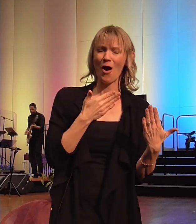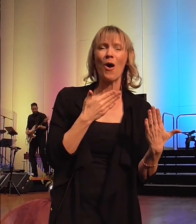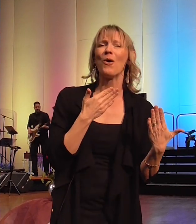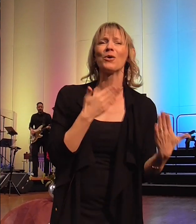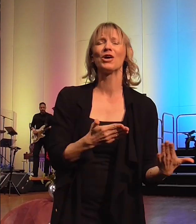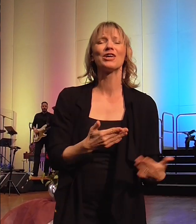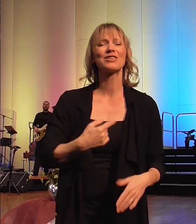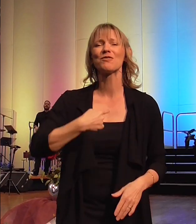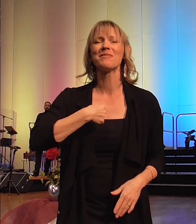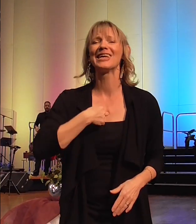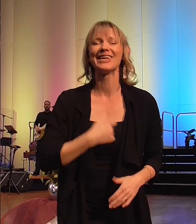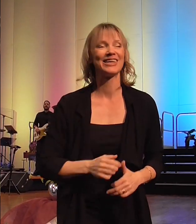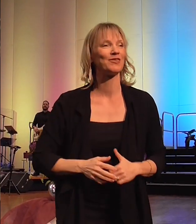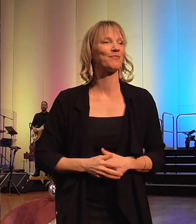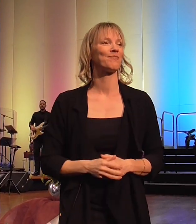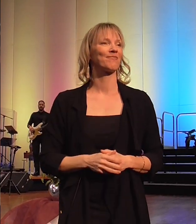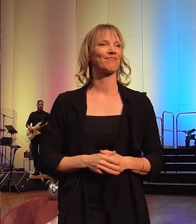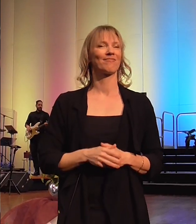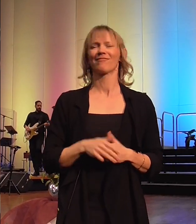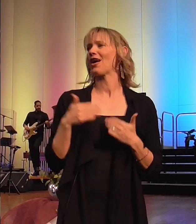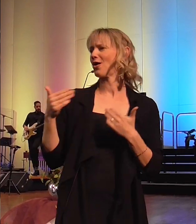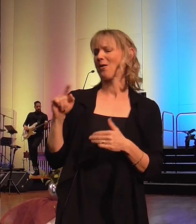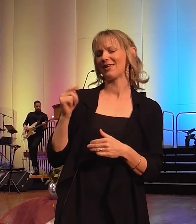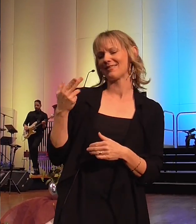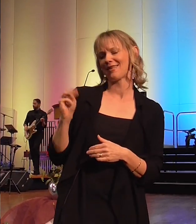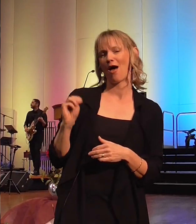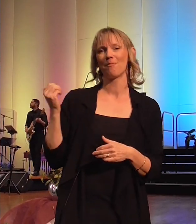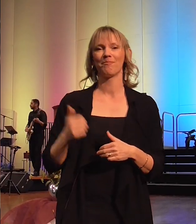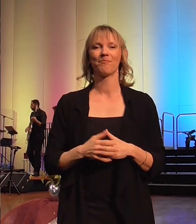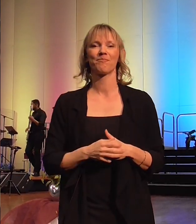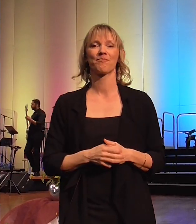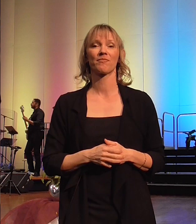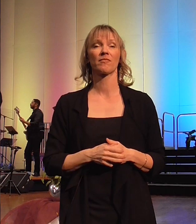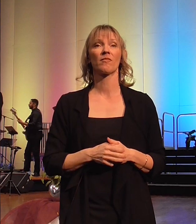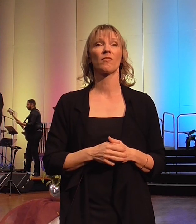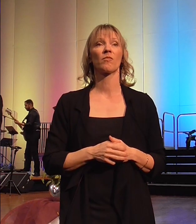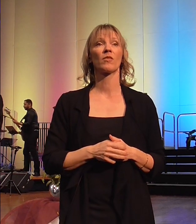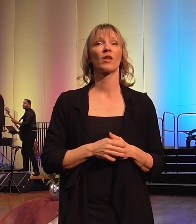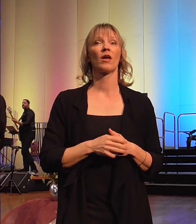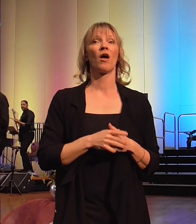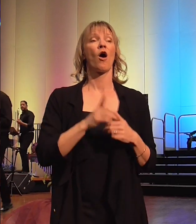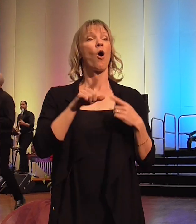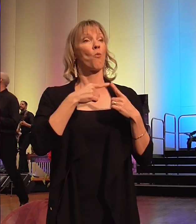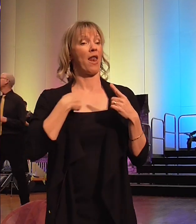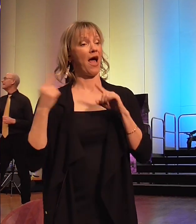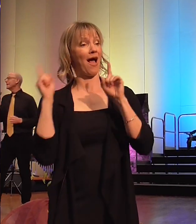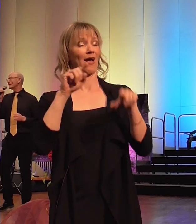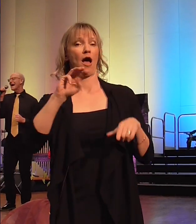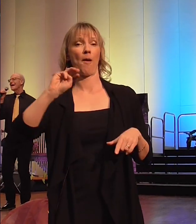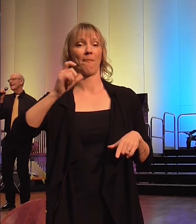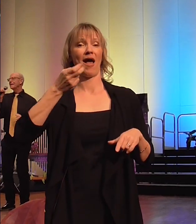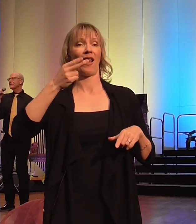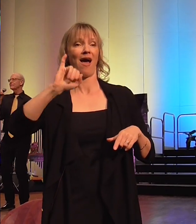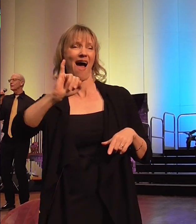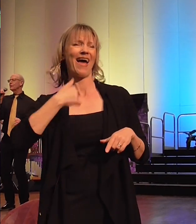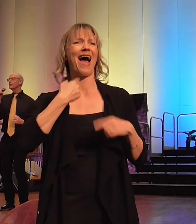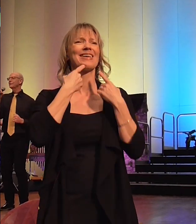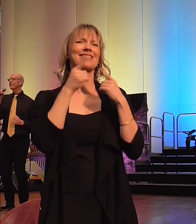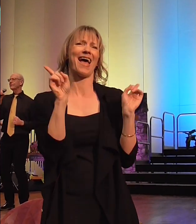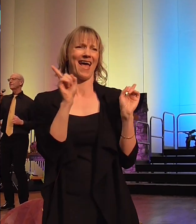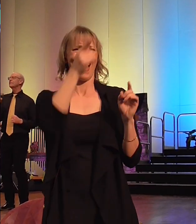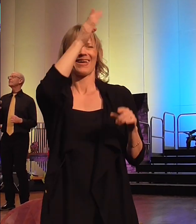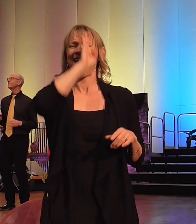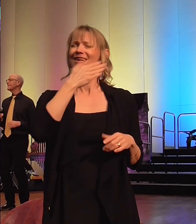is so good to me. Take your time. When I come to my high, I say, God is